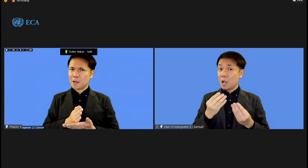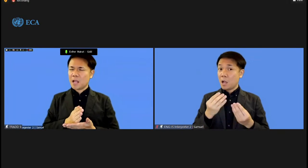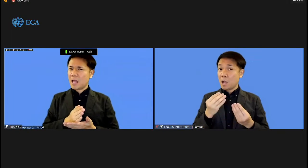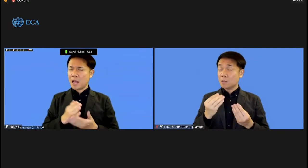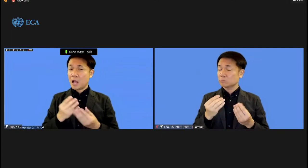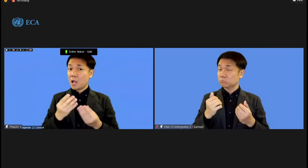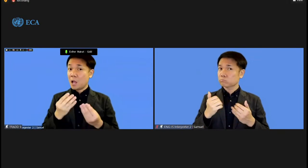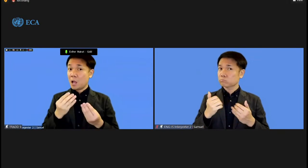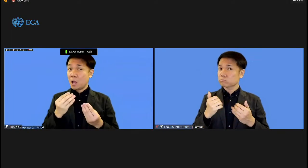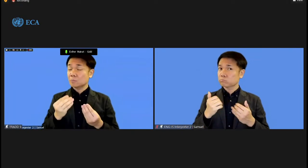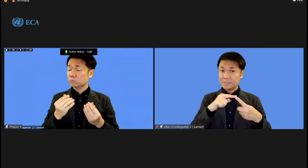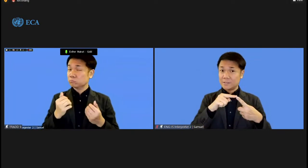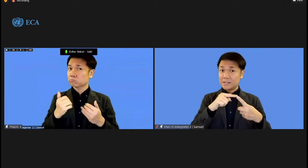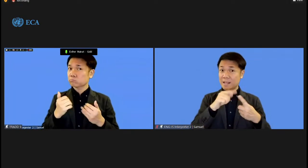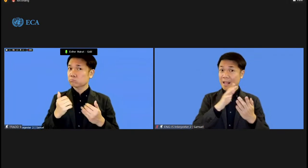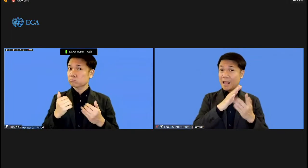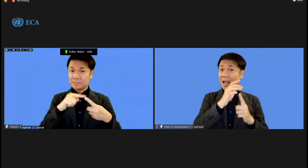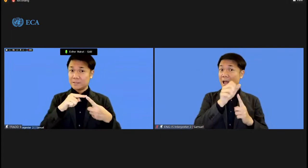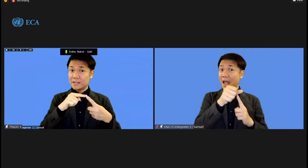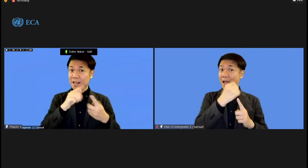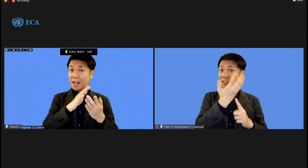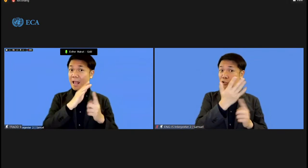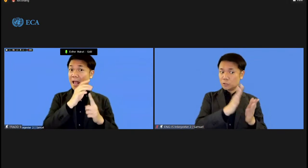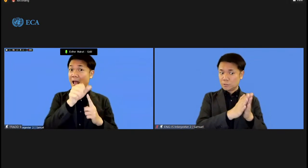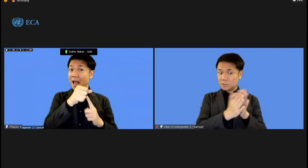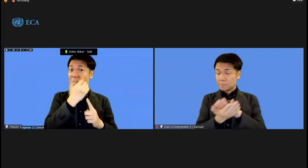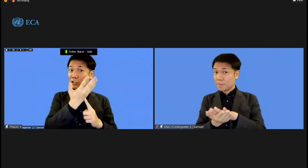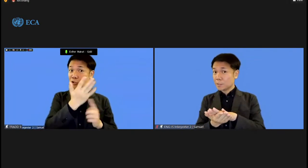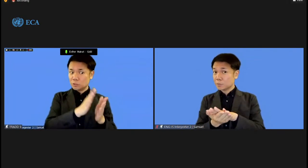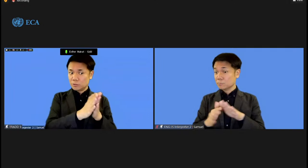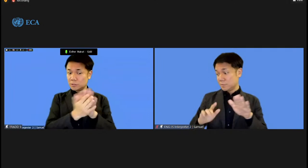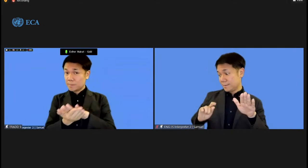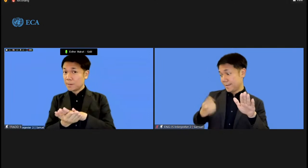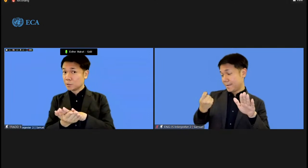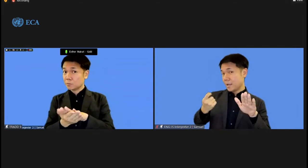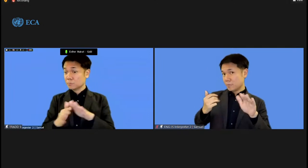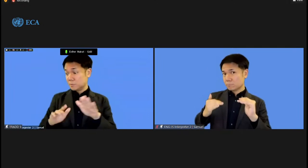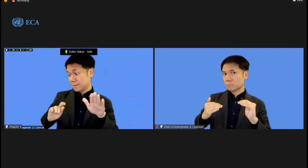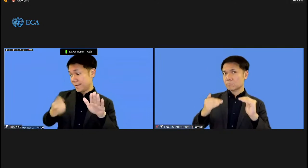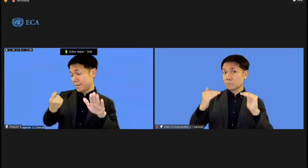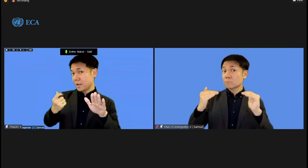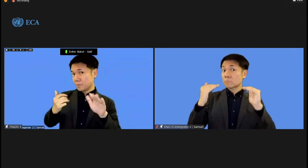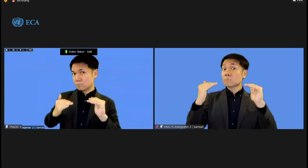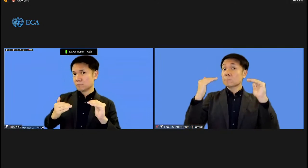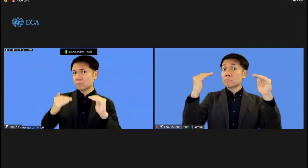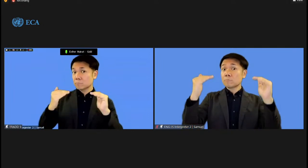And just also mention that there is no